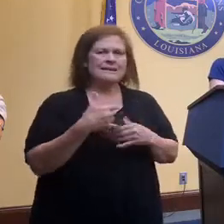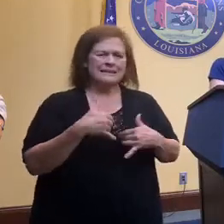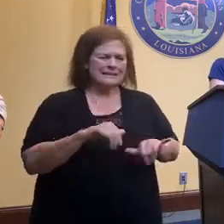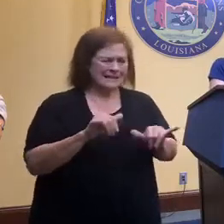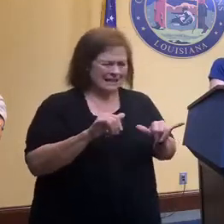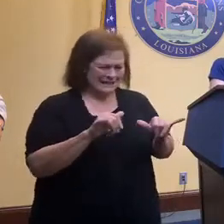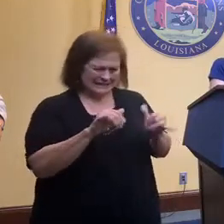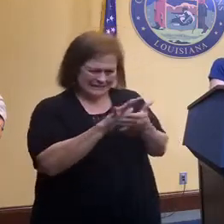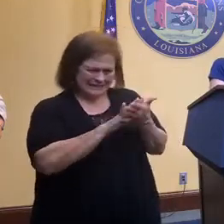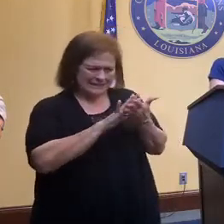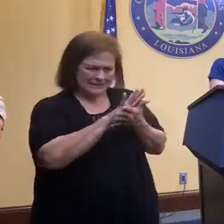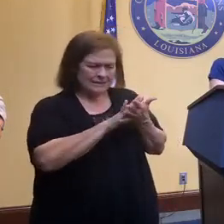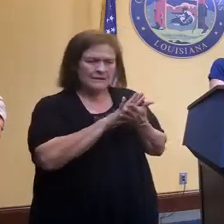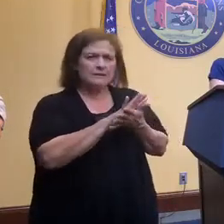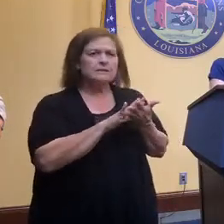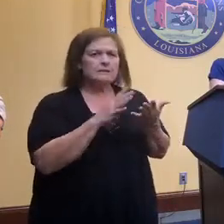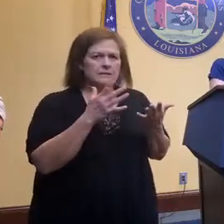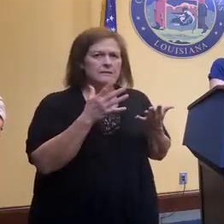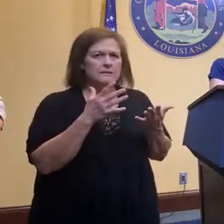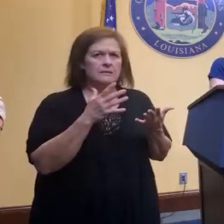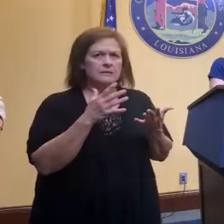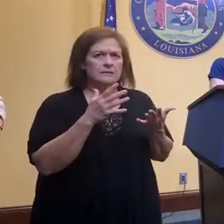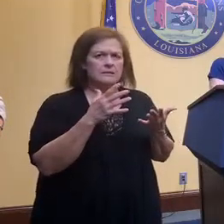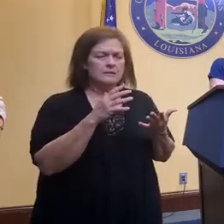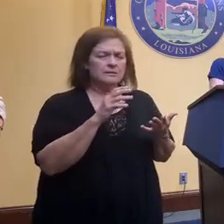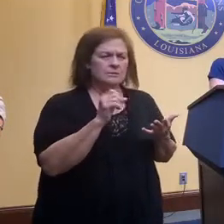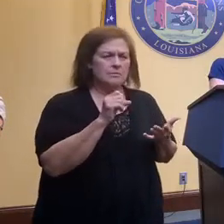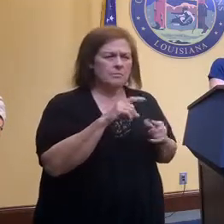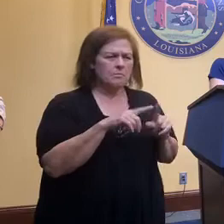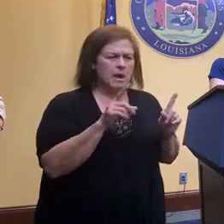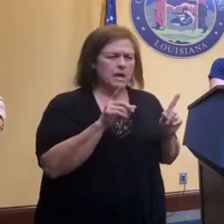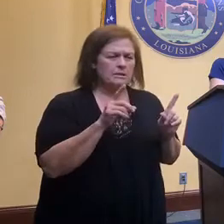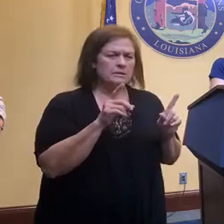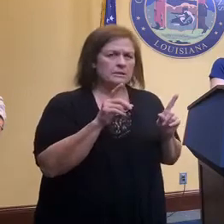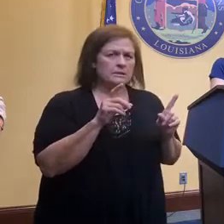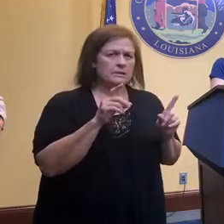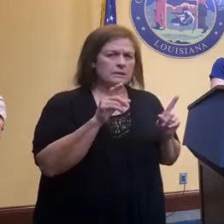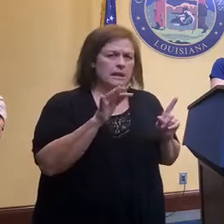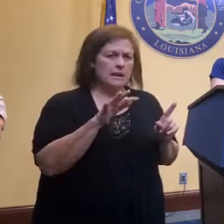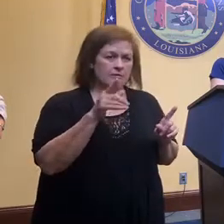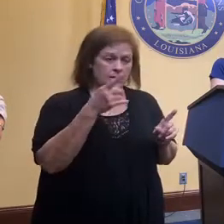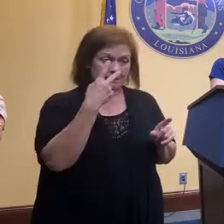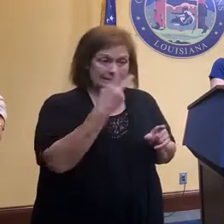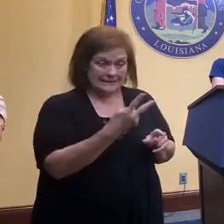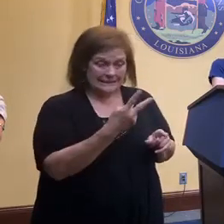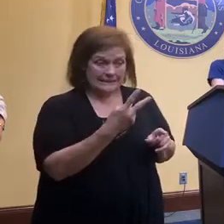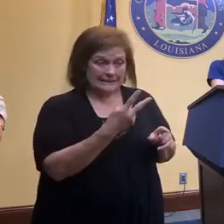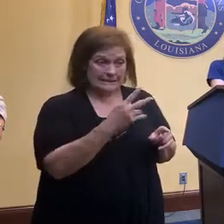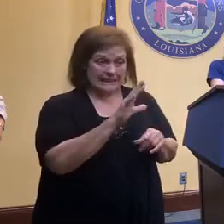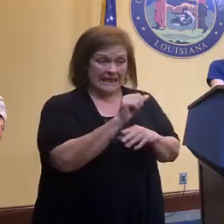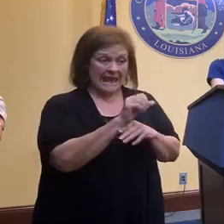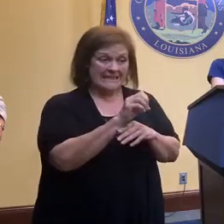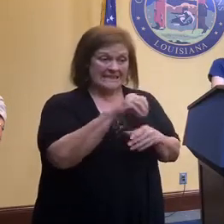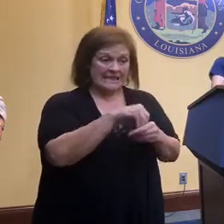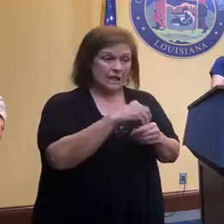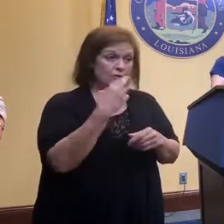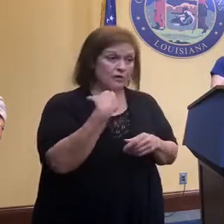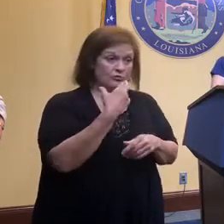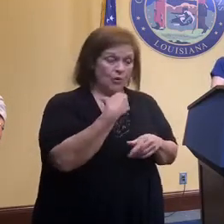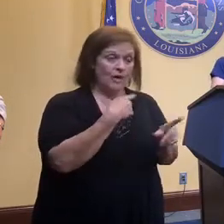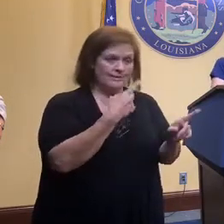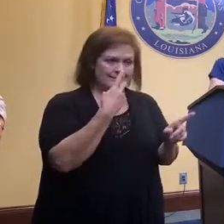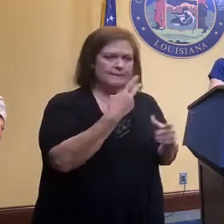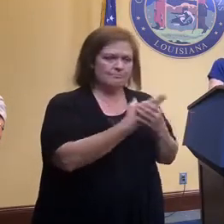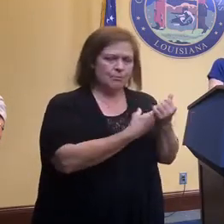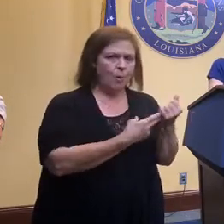bit of murkiness in that data, but if you look at the cases that they've had in restaurants, it is both employees